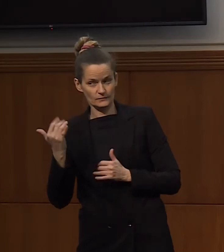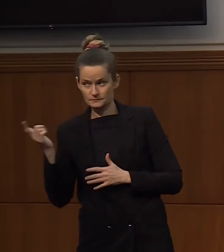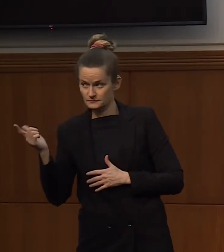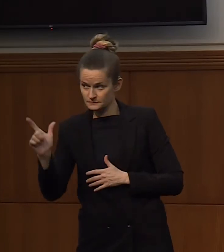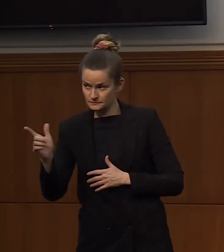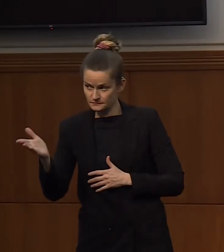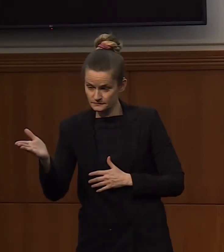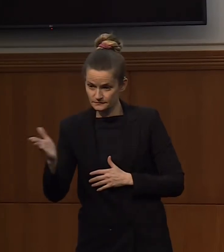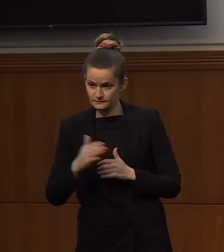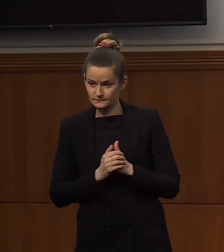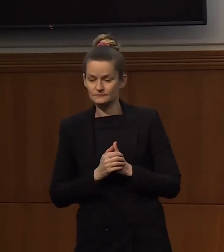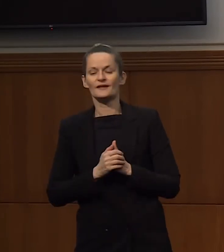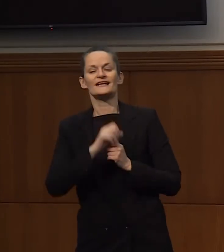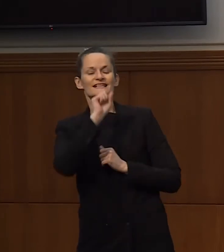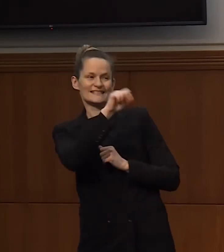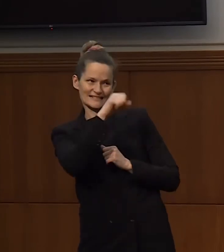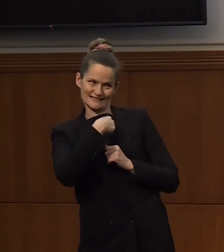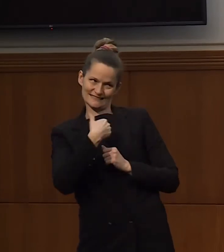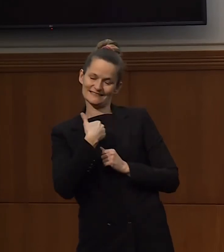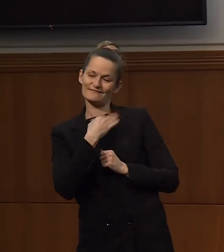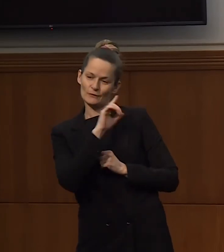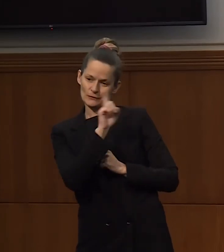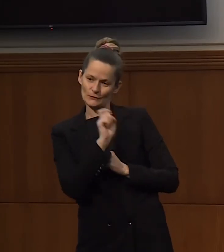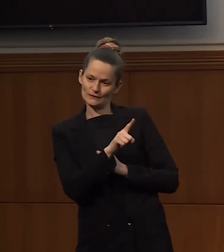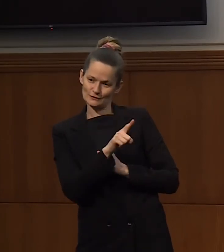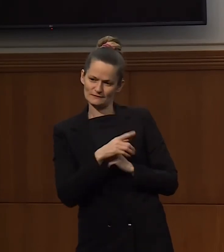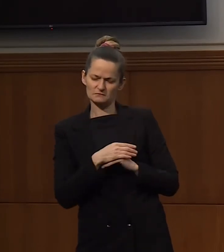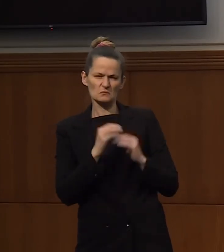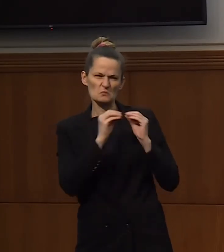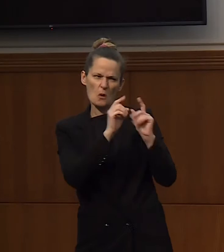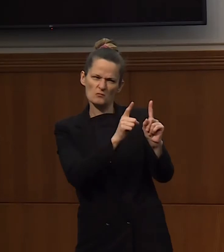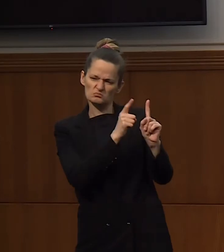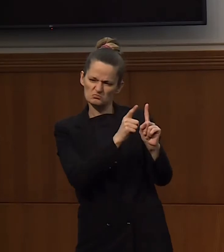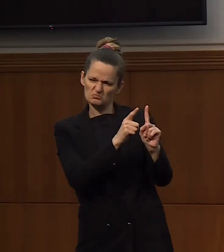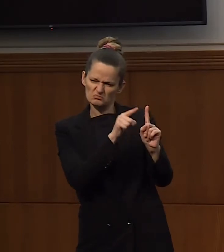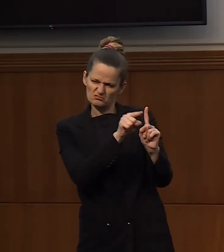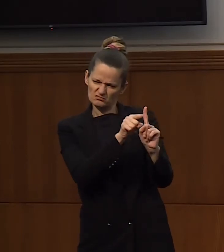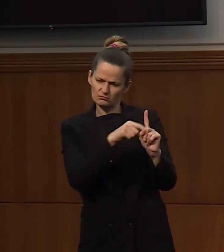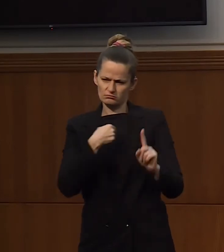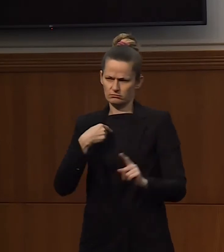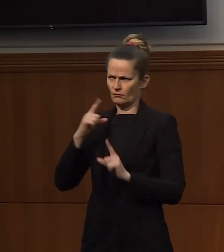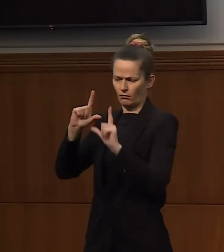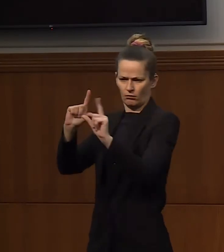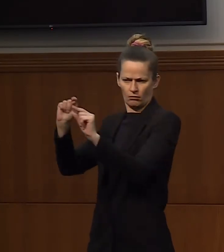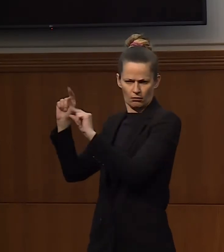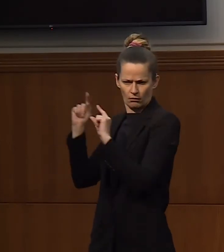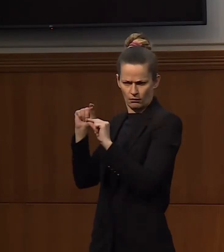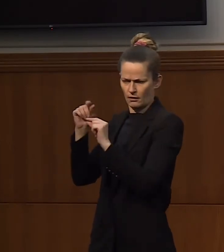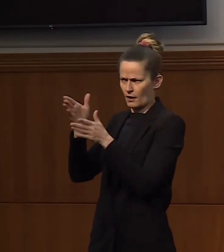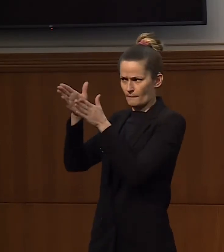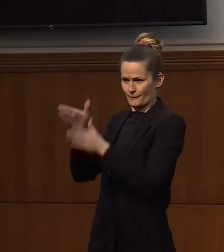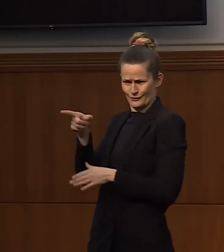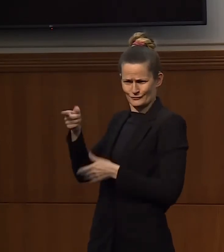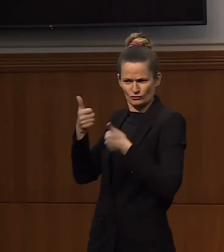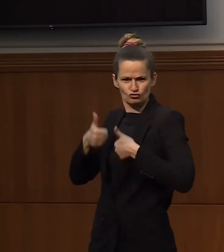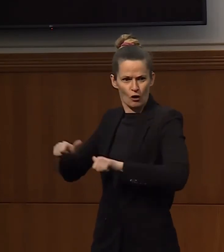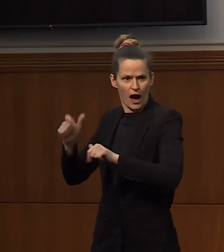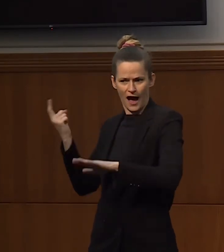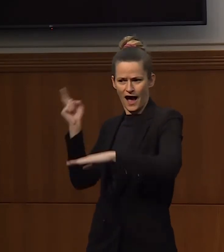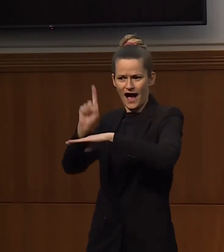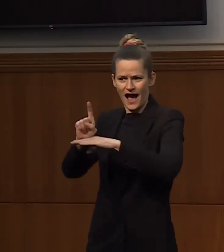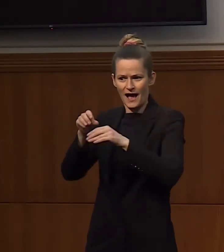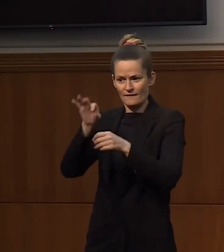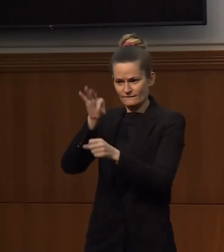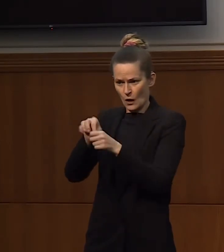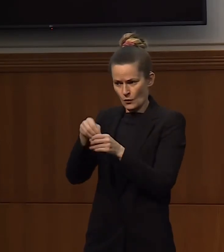Yes, I do actually. So this is a little more specific. We received a report of someone who tried voting in person today, but he was told his